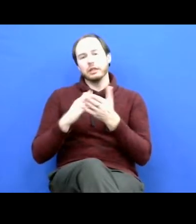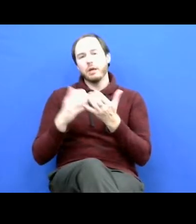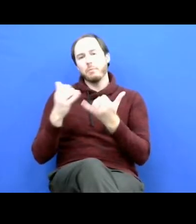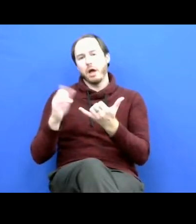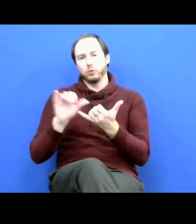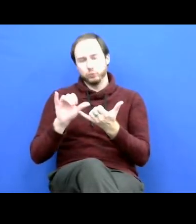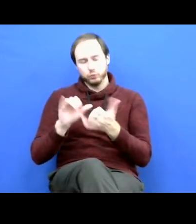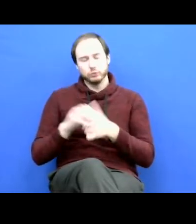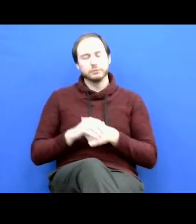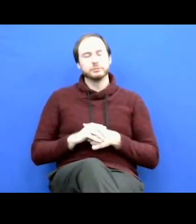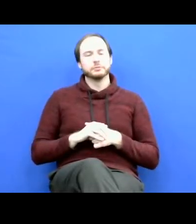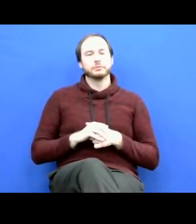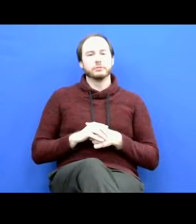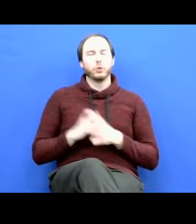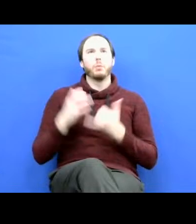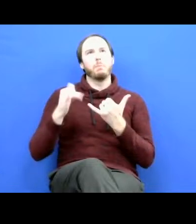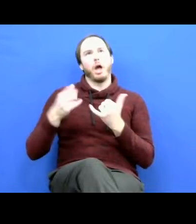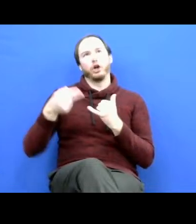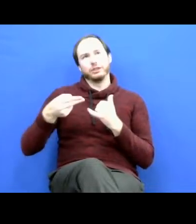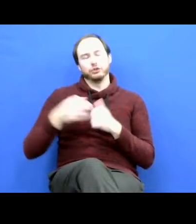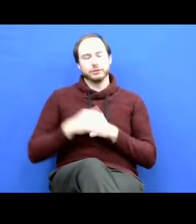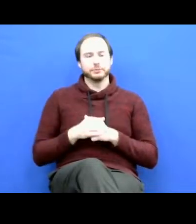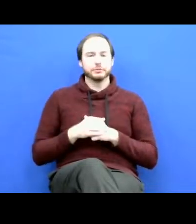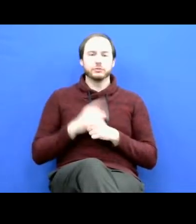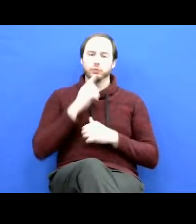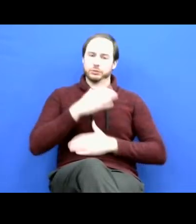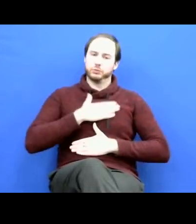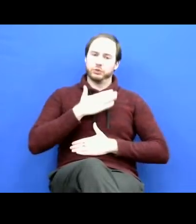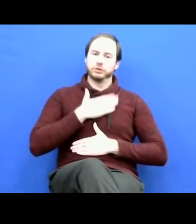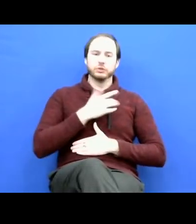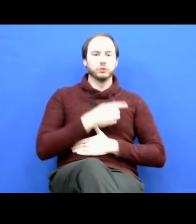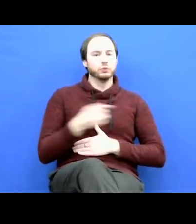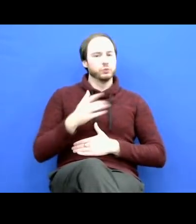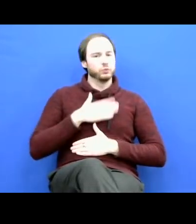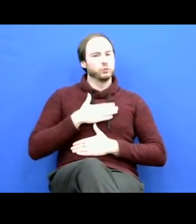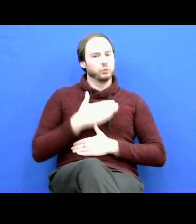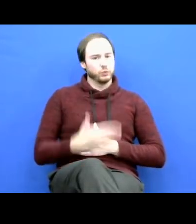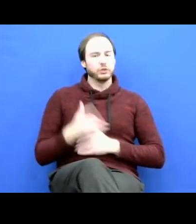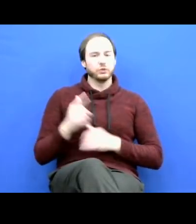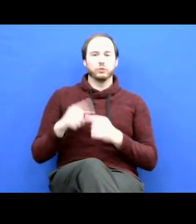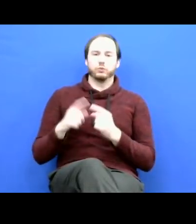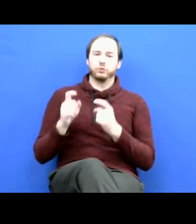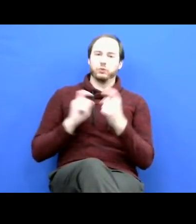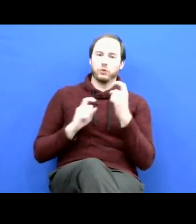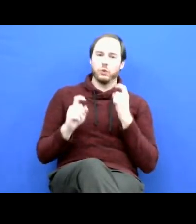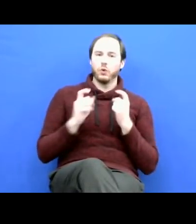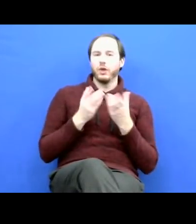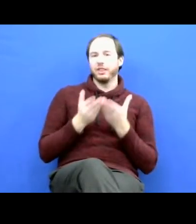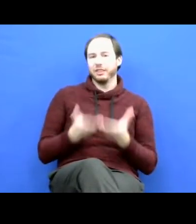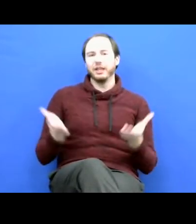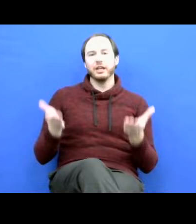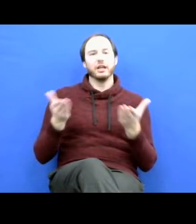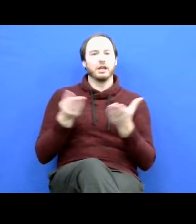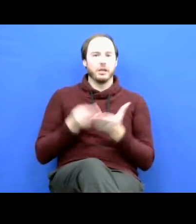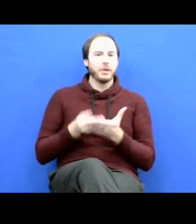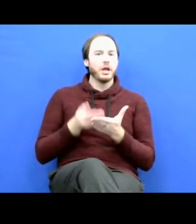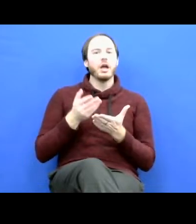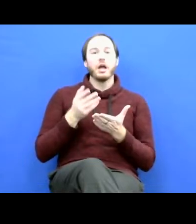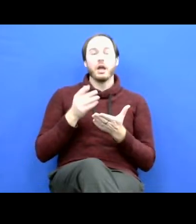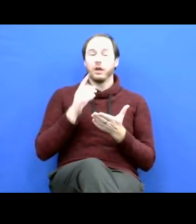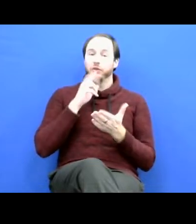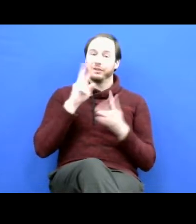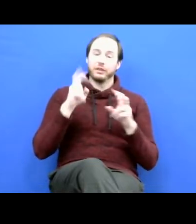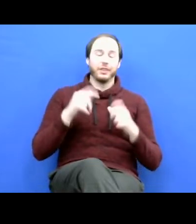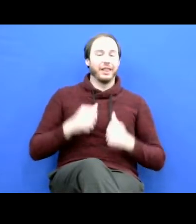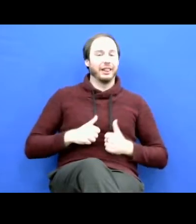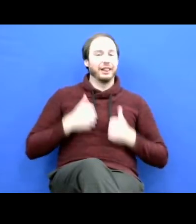So it's really appreciative of those who are willing to donate items, and including in that is the living